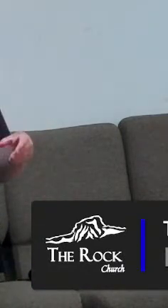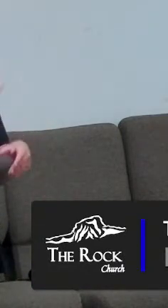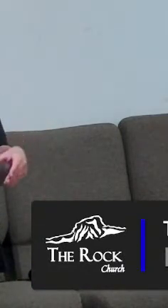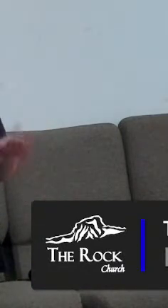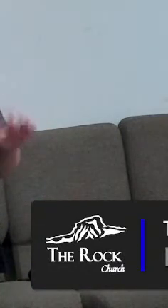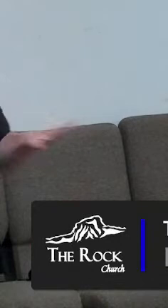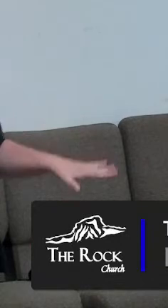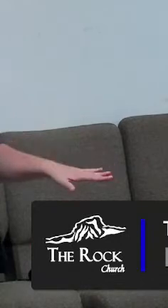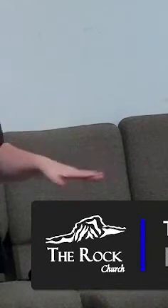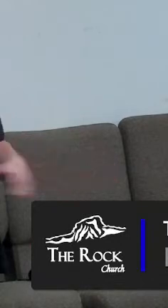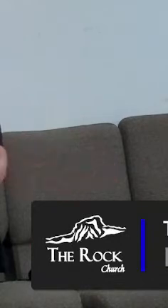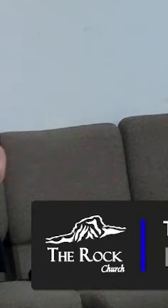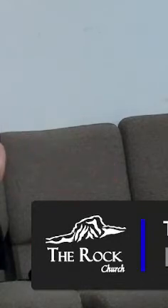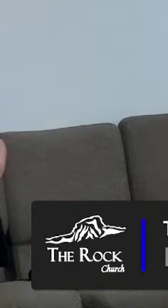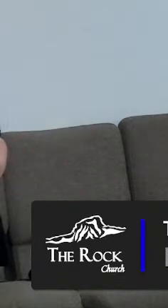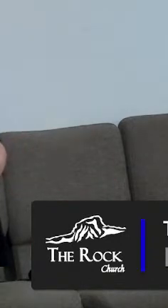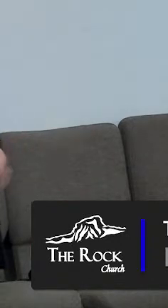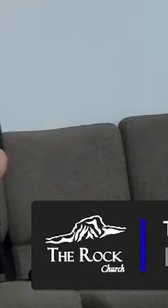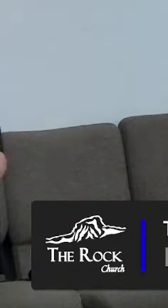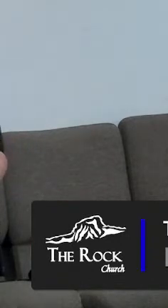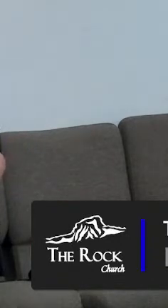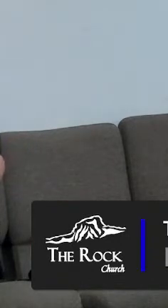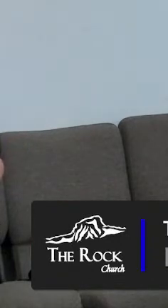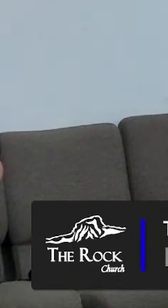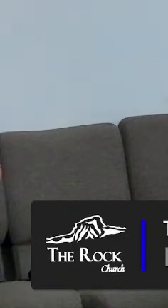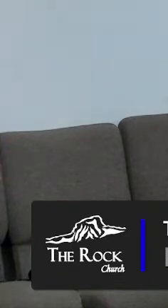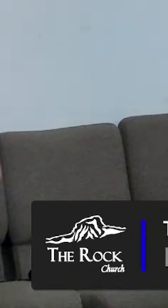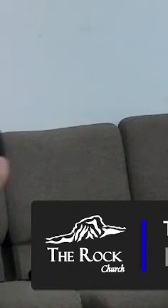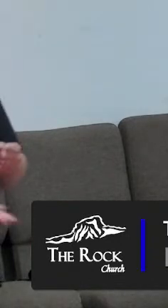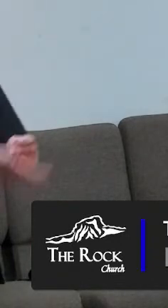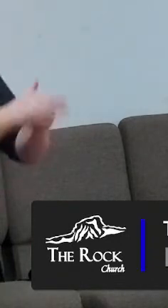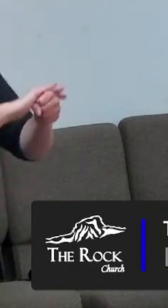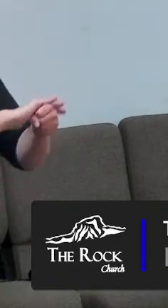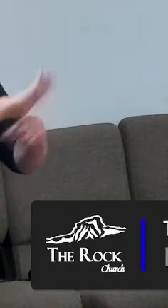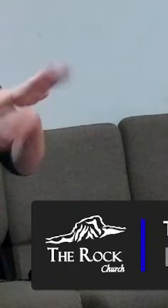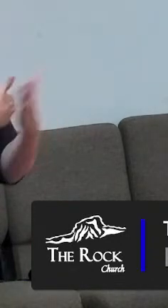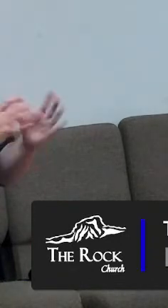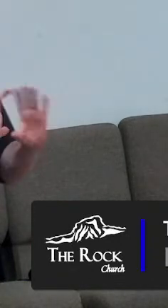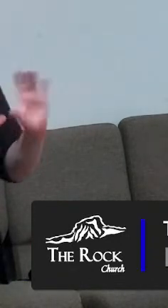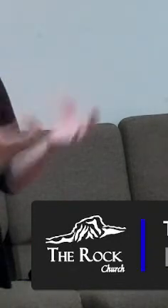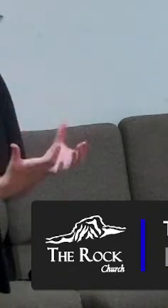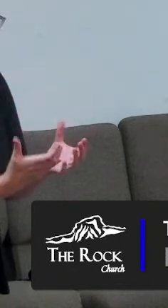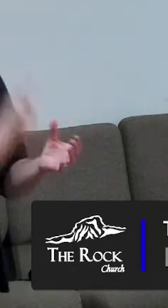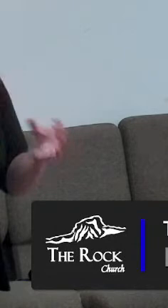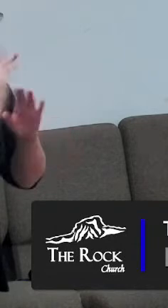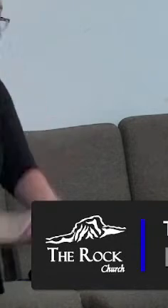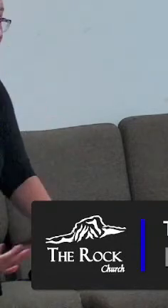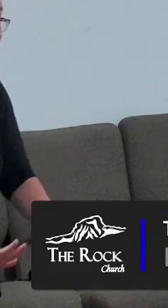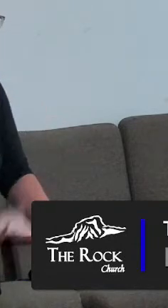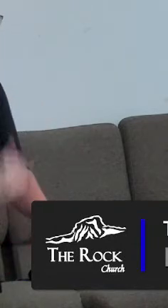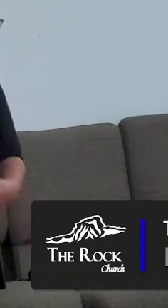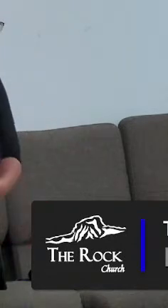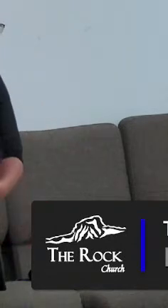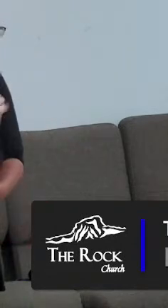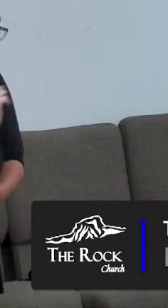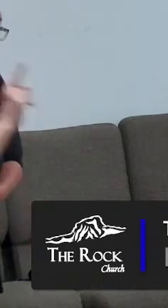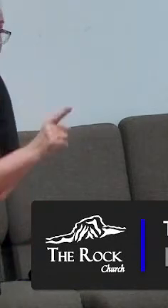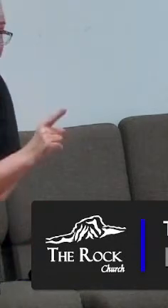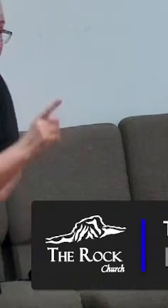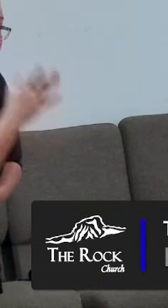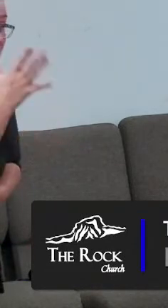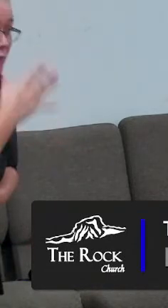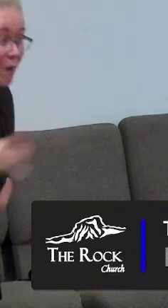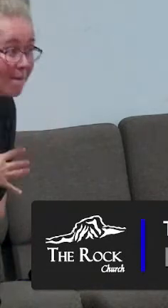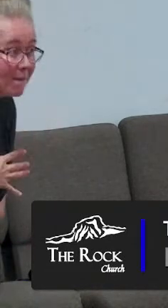know. It just makes a blanket statement for everybody. Y'all got to be quiet. If that was the case, that it was